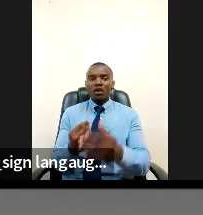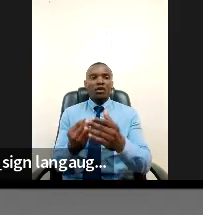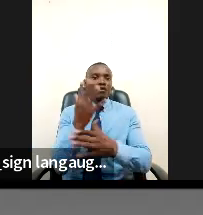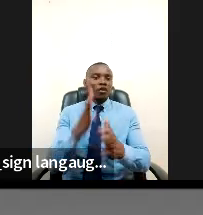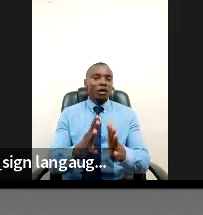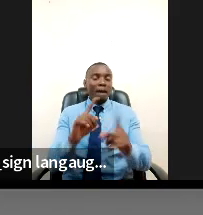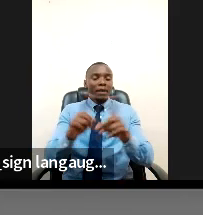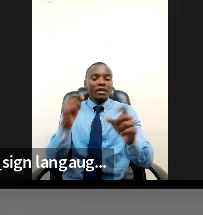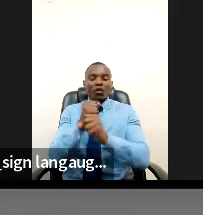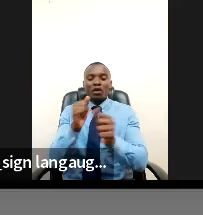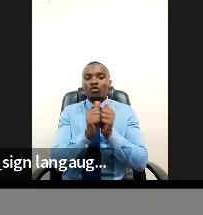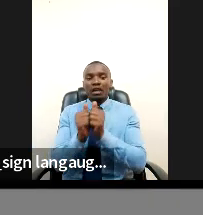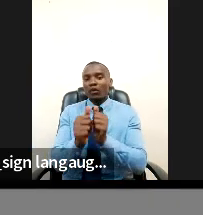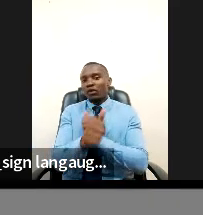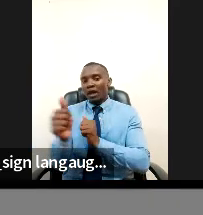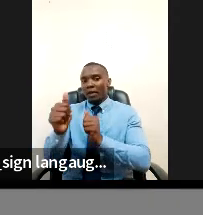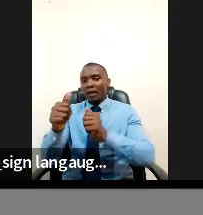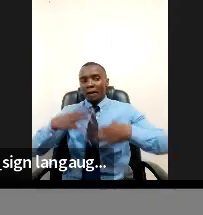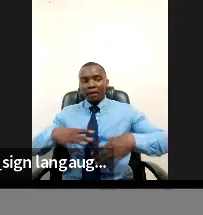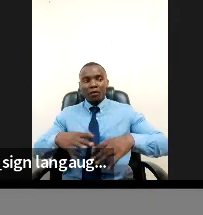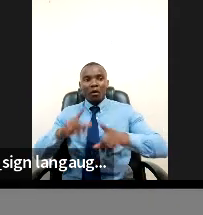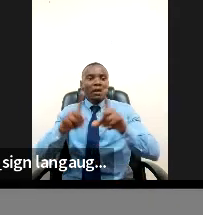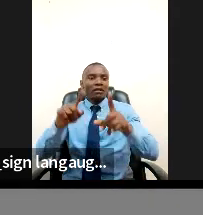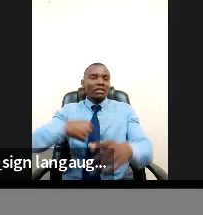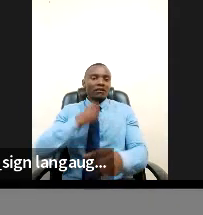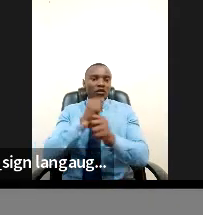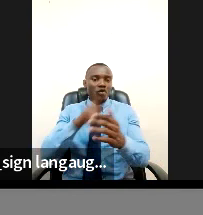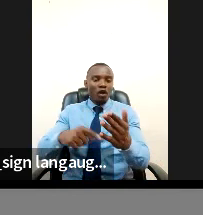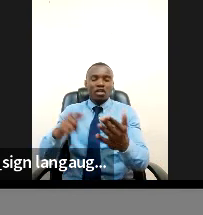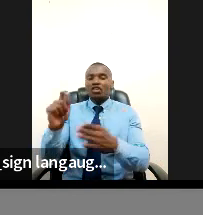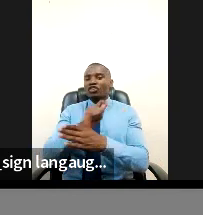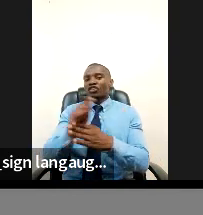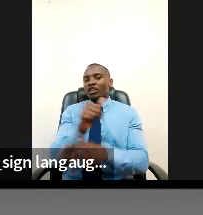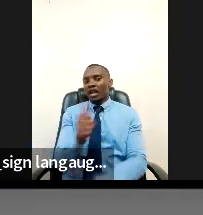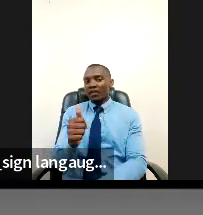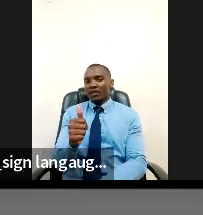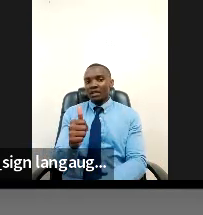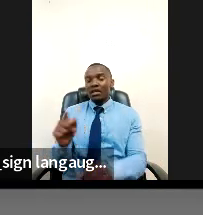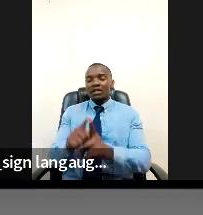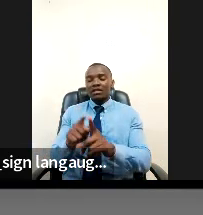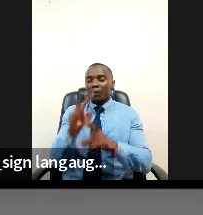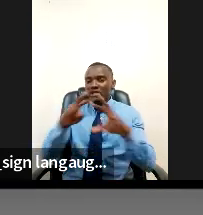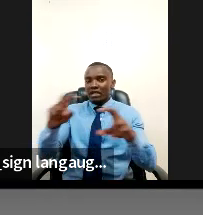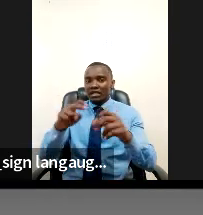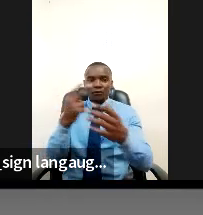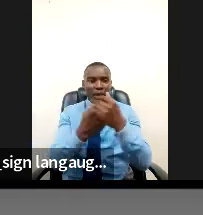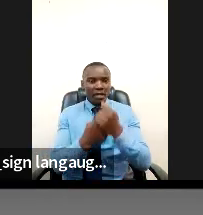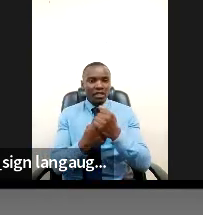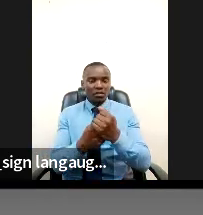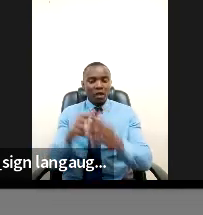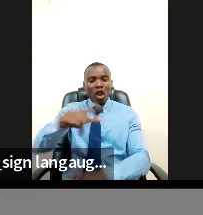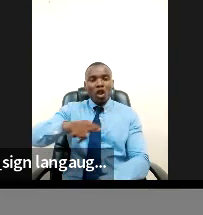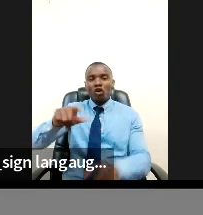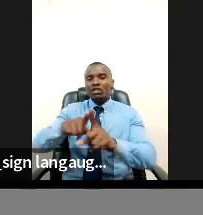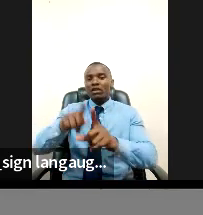plan on filling the product, market, business roles in the next 1 year. We're looking for partnerships with local and international institutions